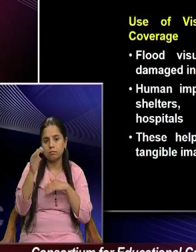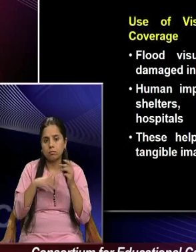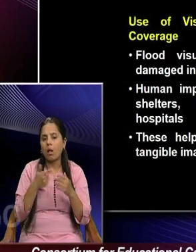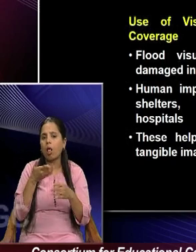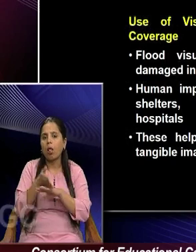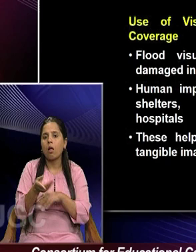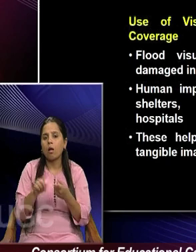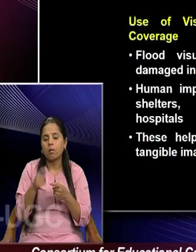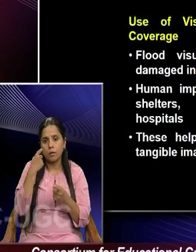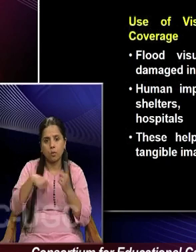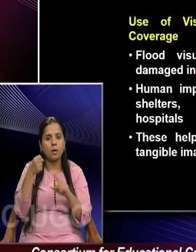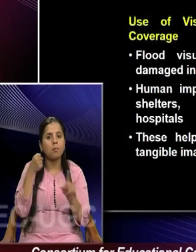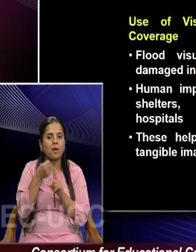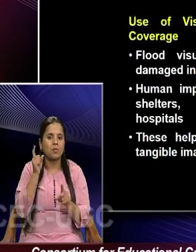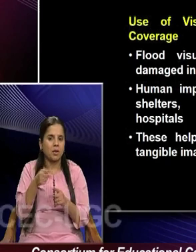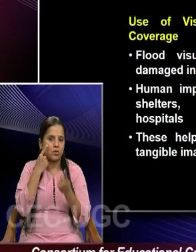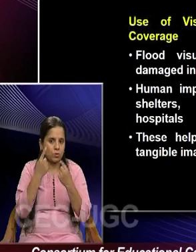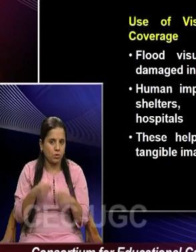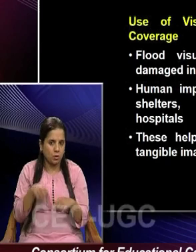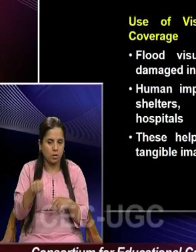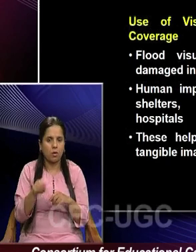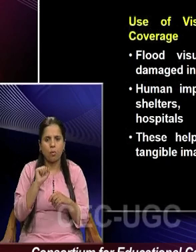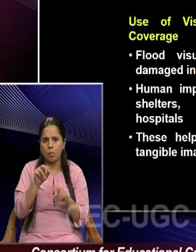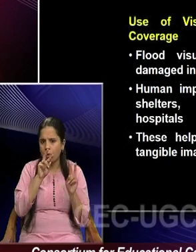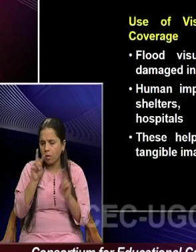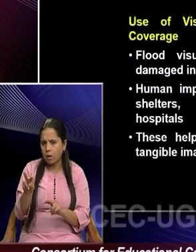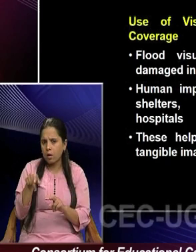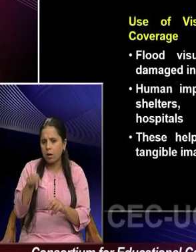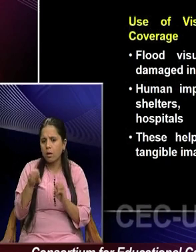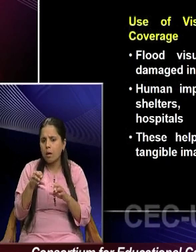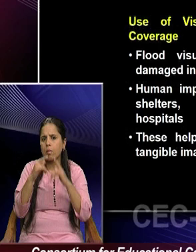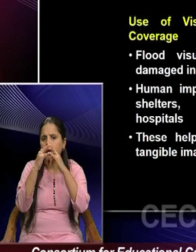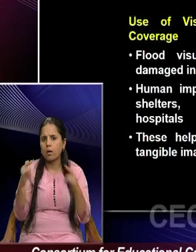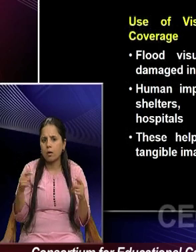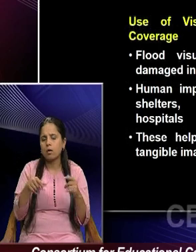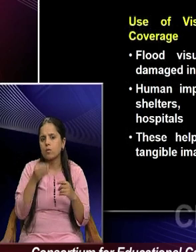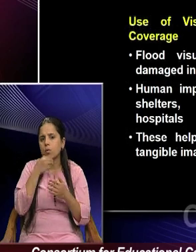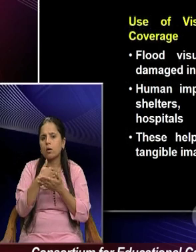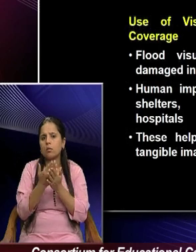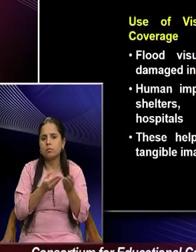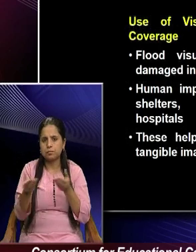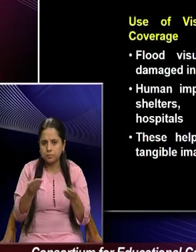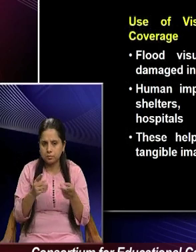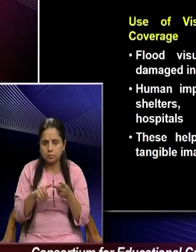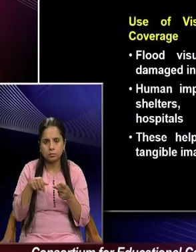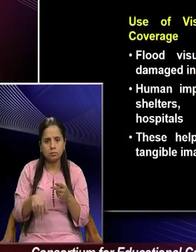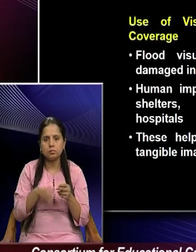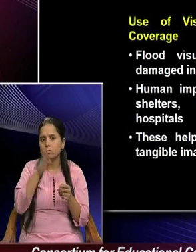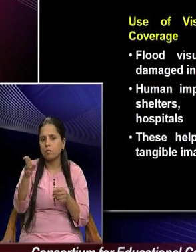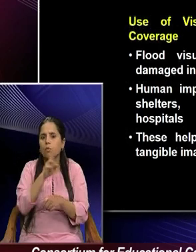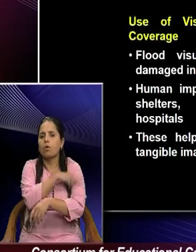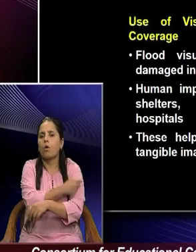Human impact, you have to check the human impact like footage of temporary shelters, food distribution, field